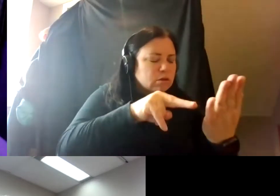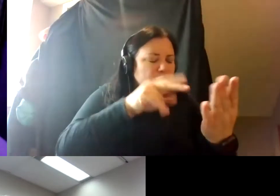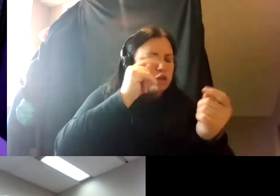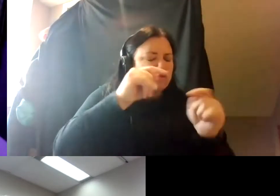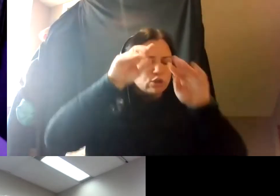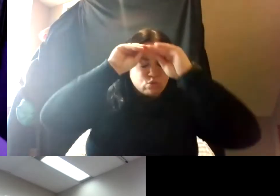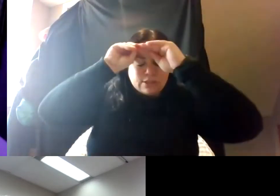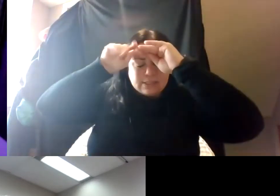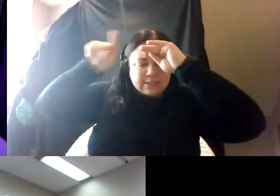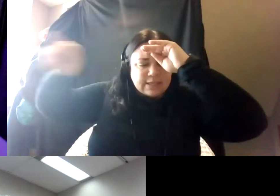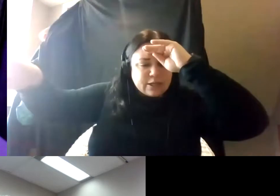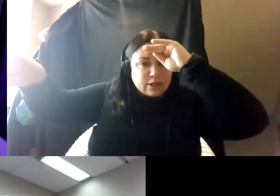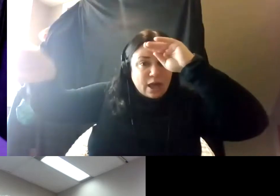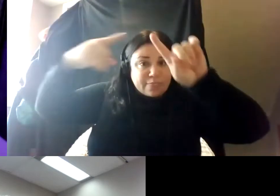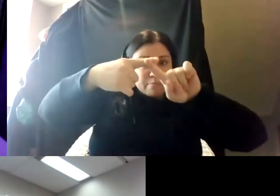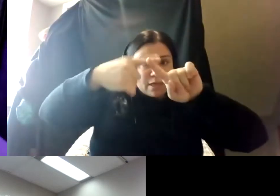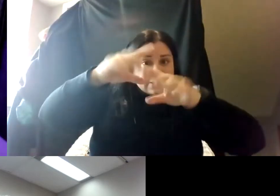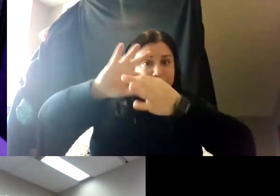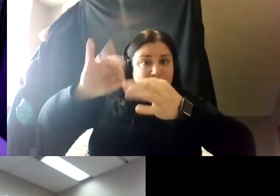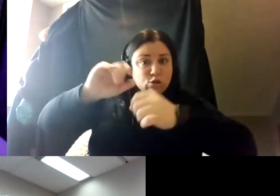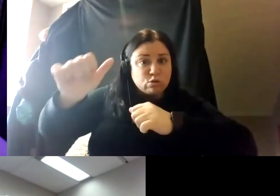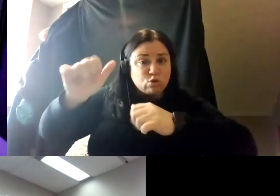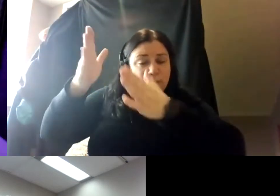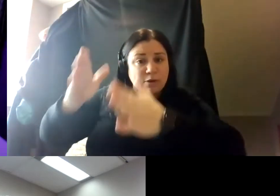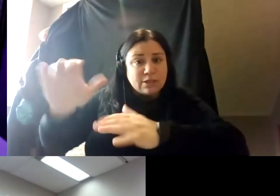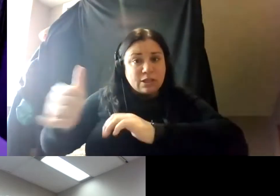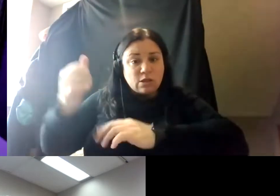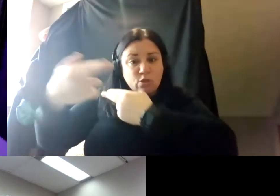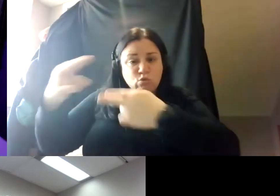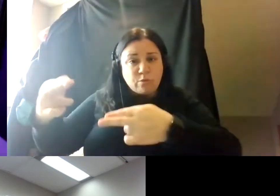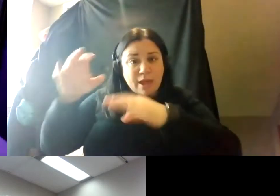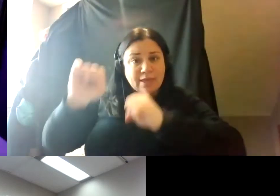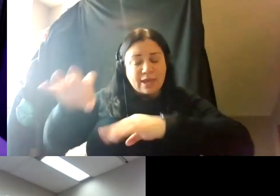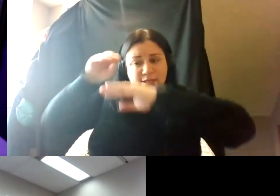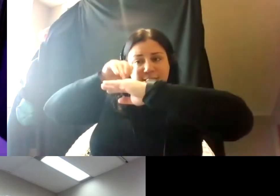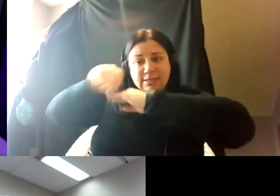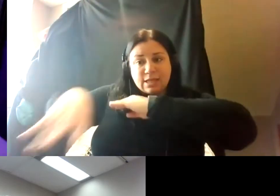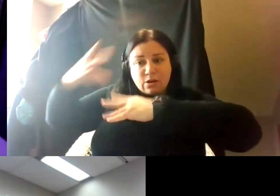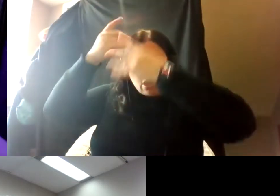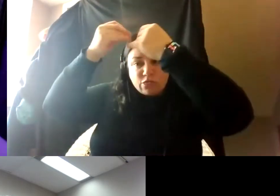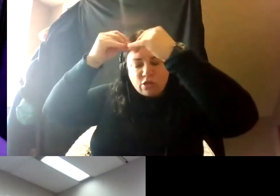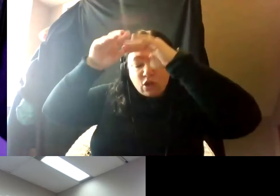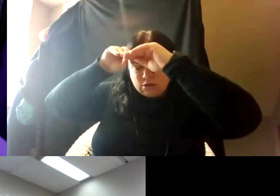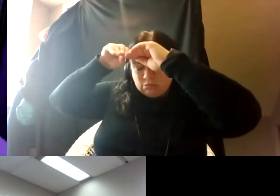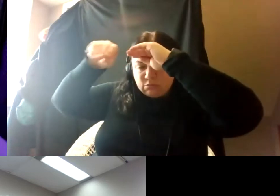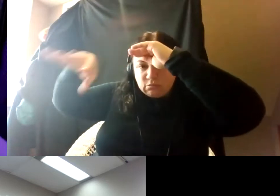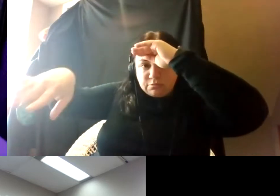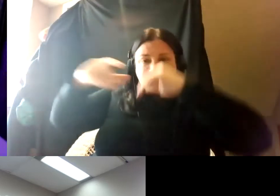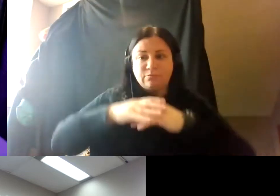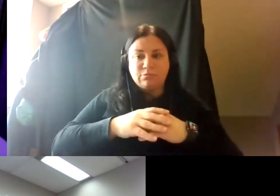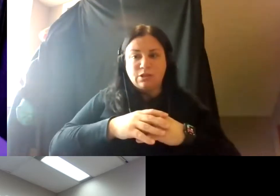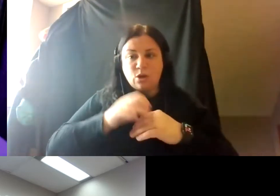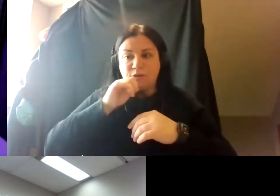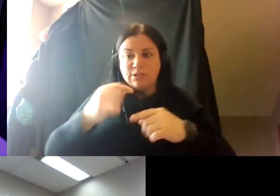it to somebody else in another room to see if they could send that thought. Long story short, this didn't work out